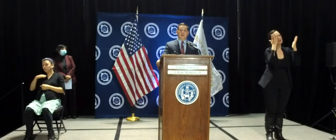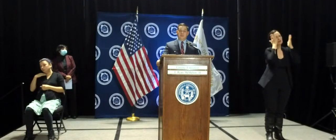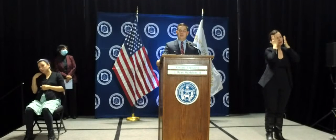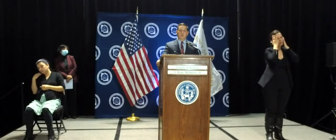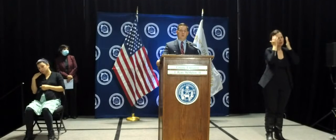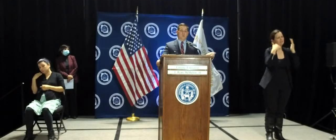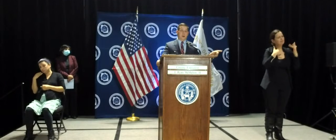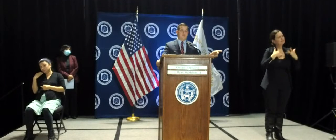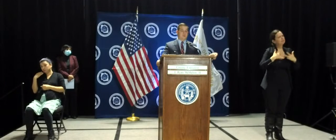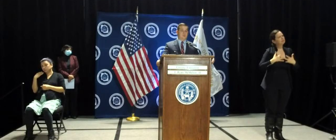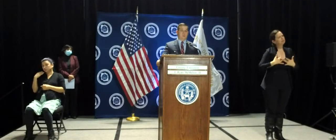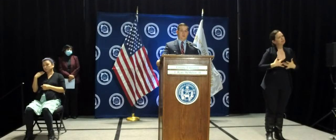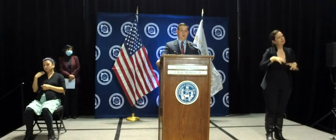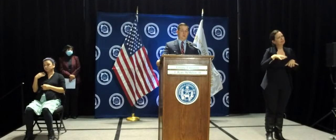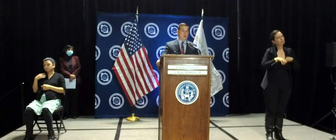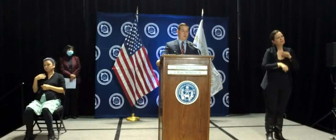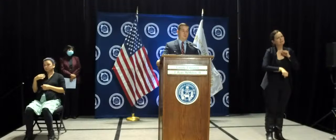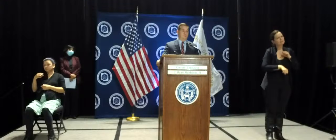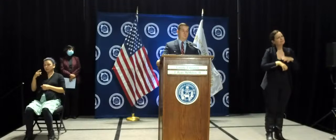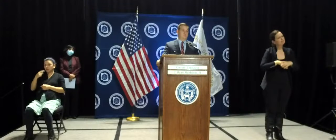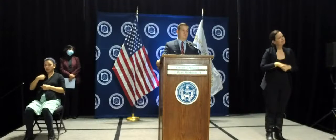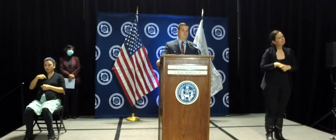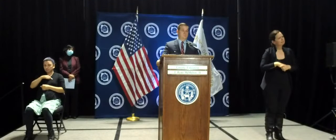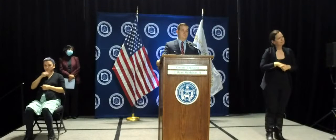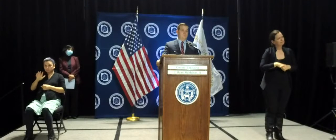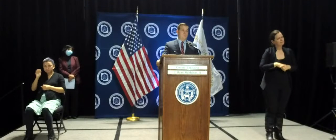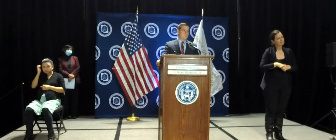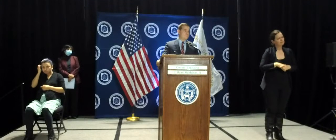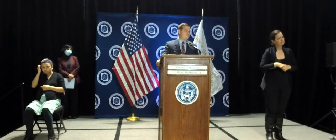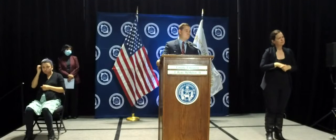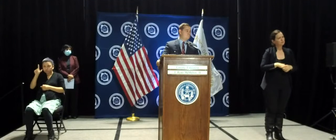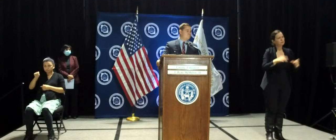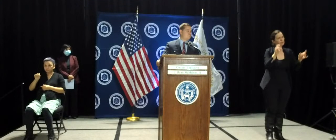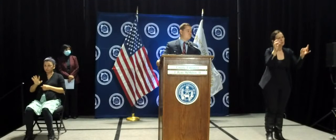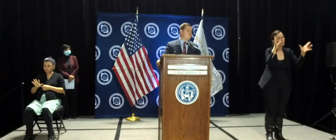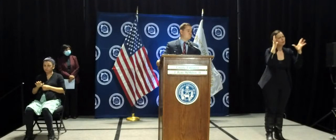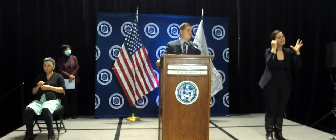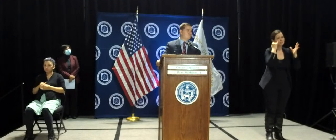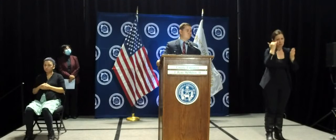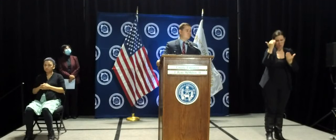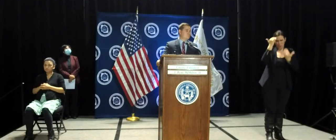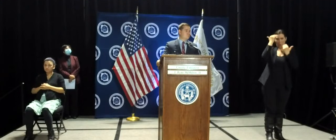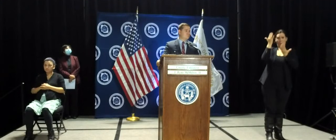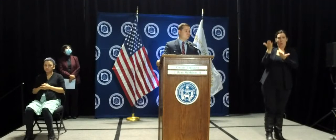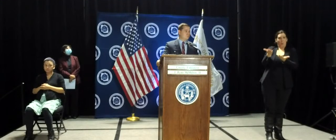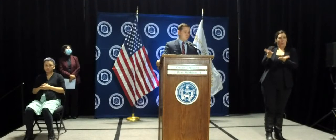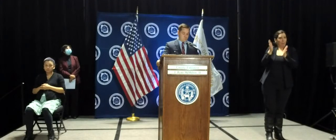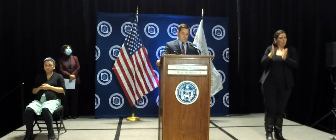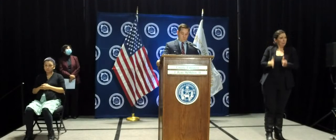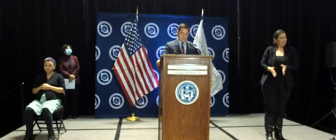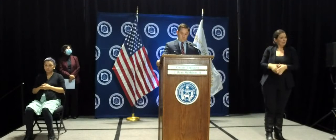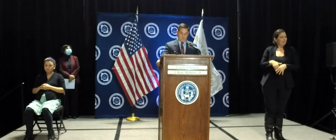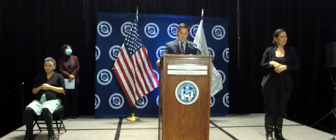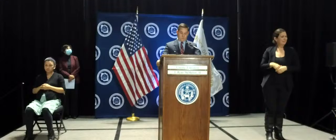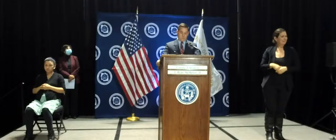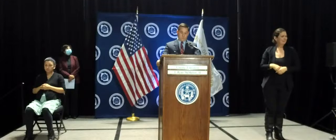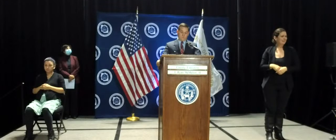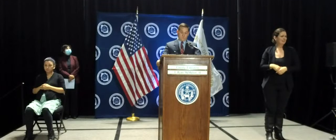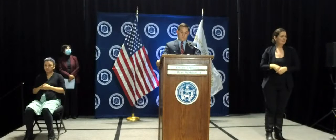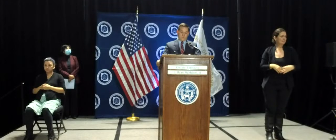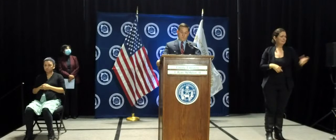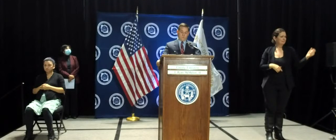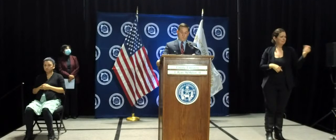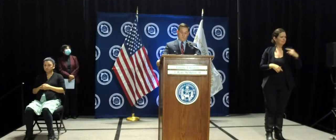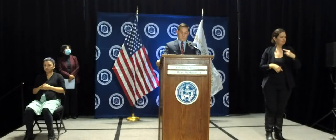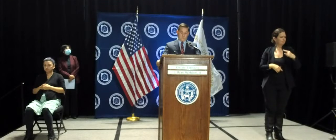be. It's an even worse spot if it's somebody you know and love. Could you just go over that a little bit more?